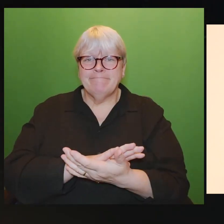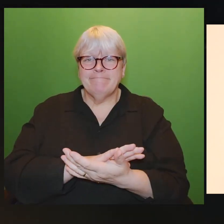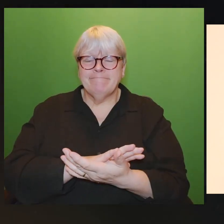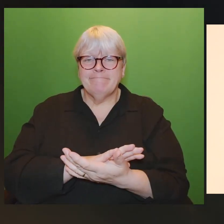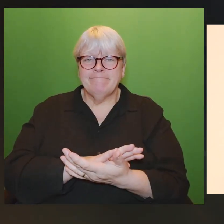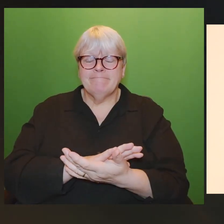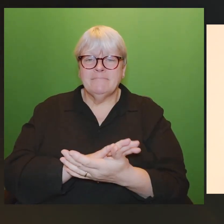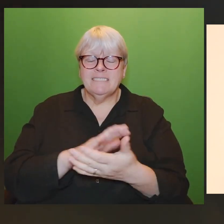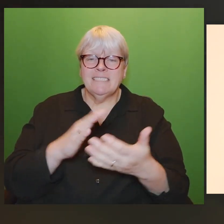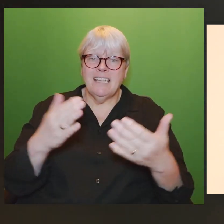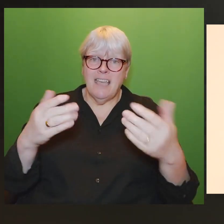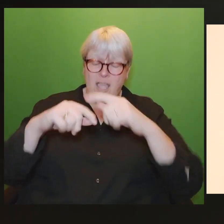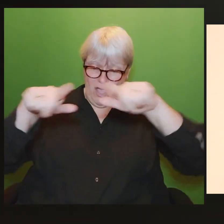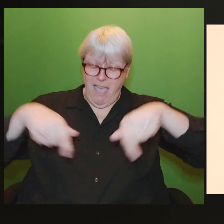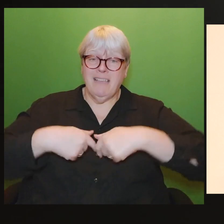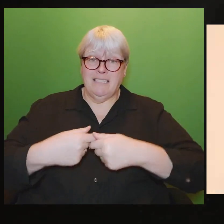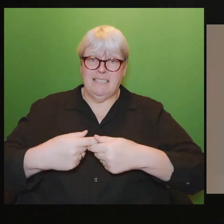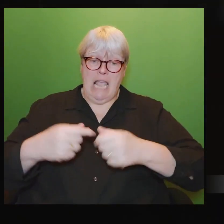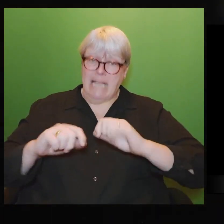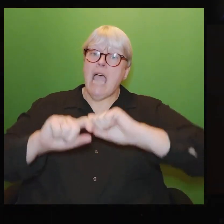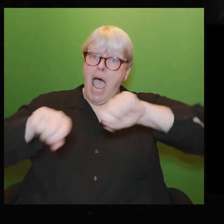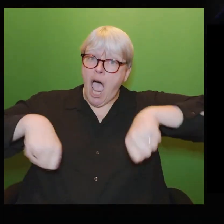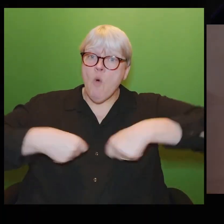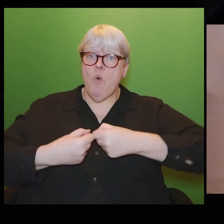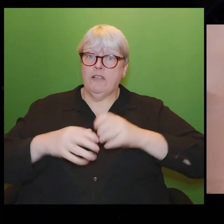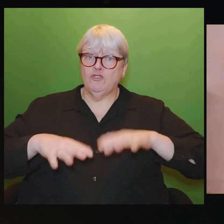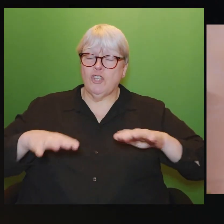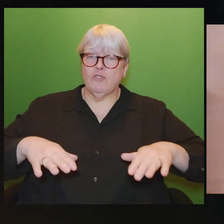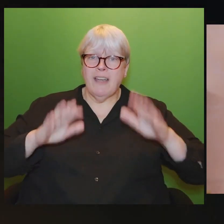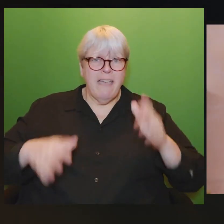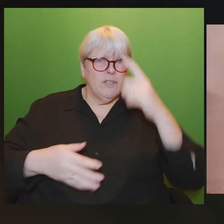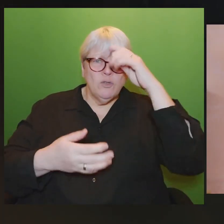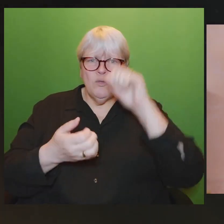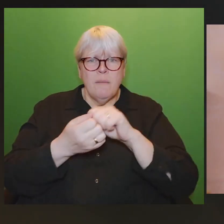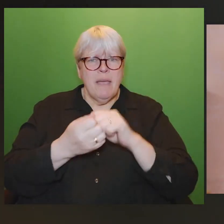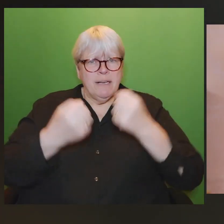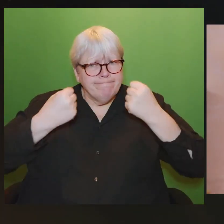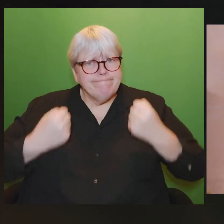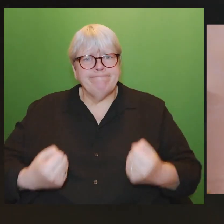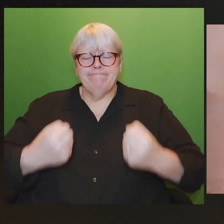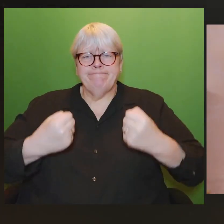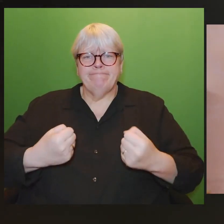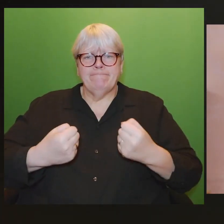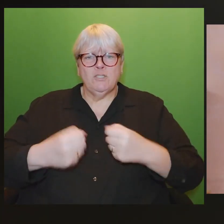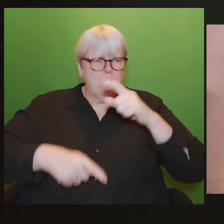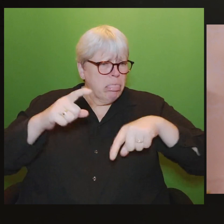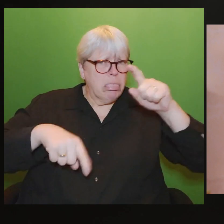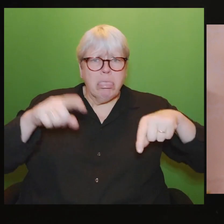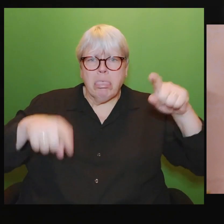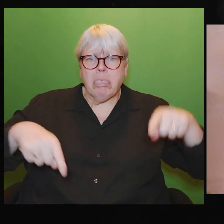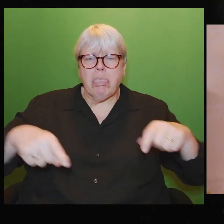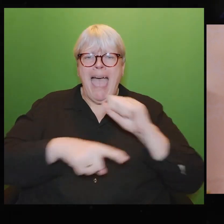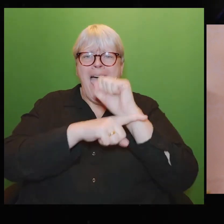I do in my own generation? Having heard that intensely moving and very personal story